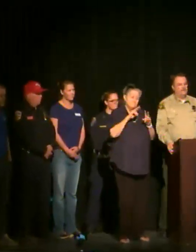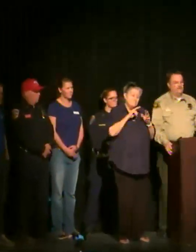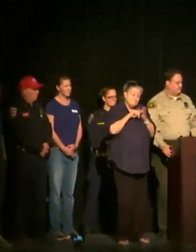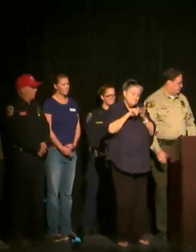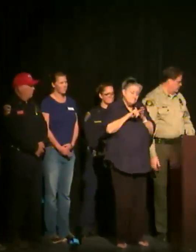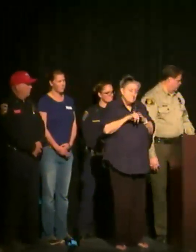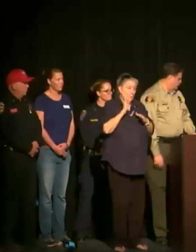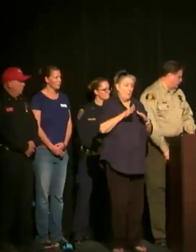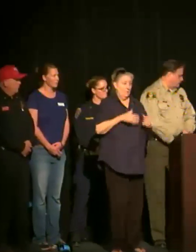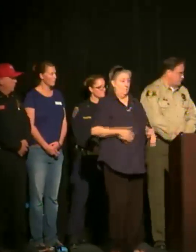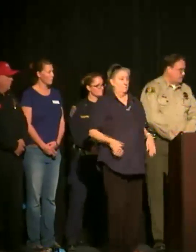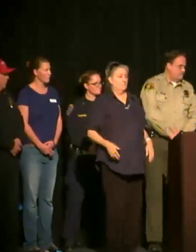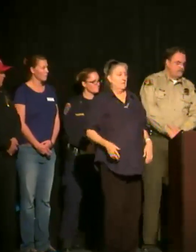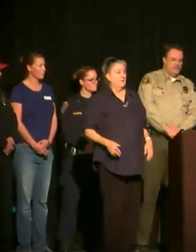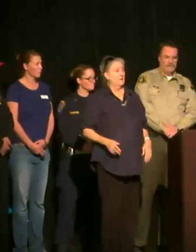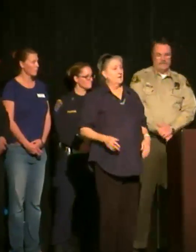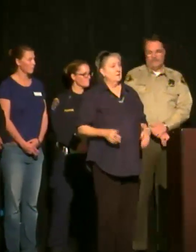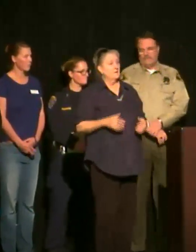Thank you.